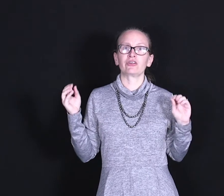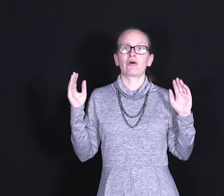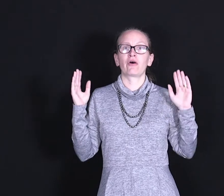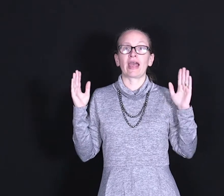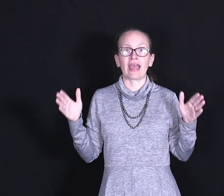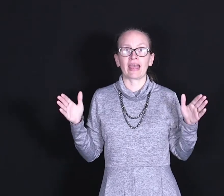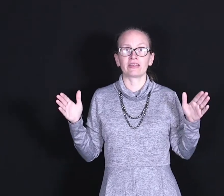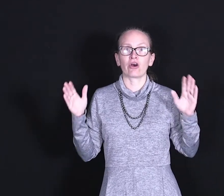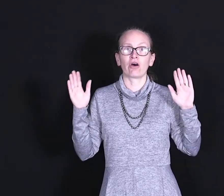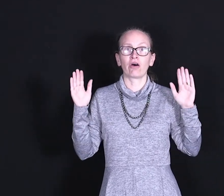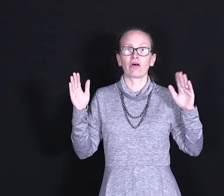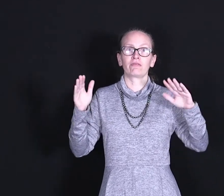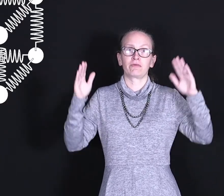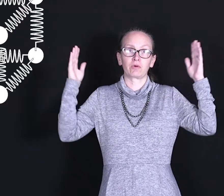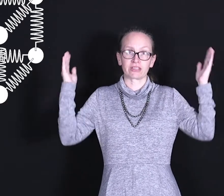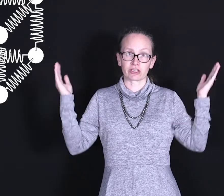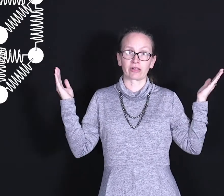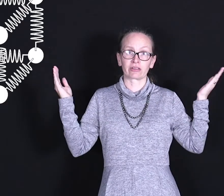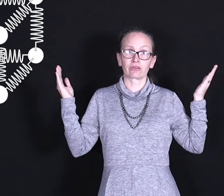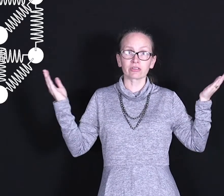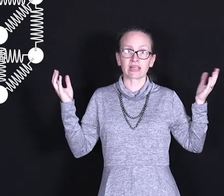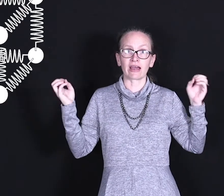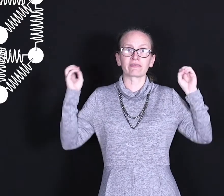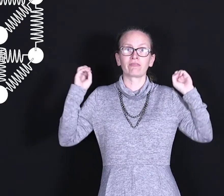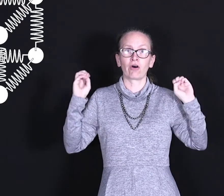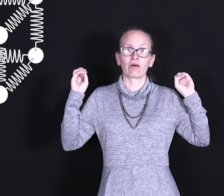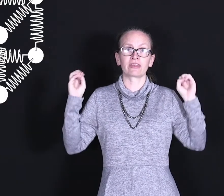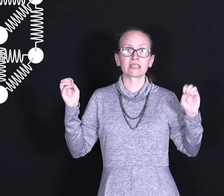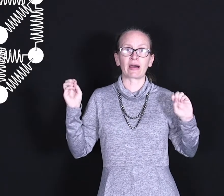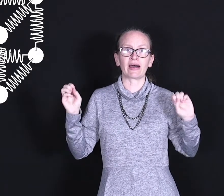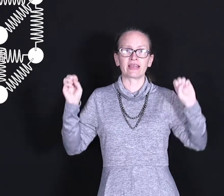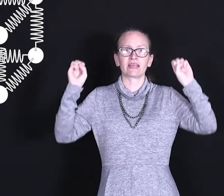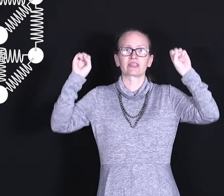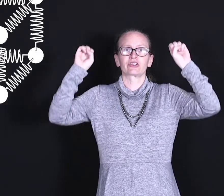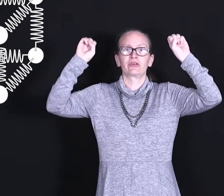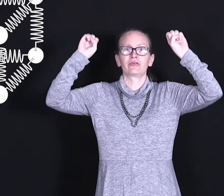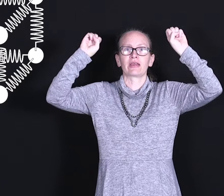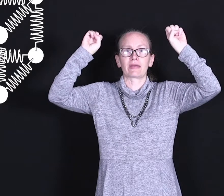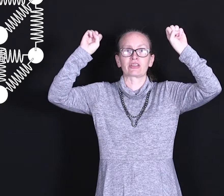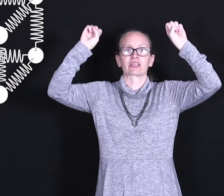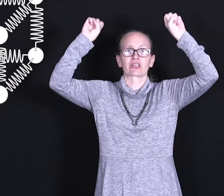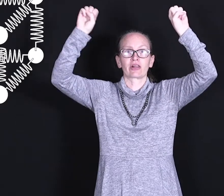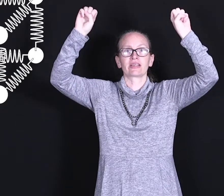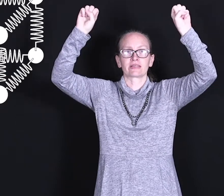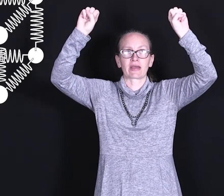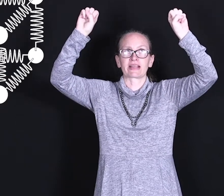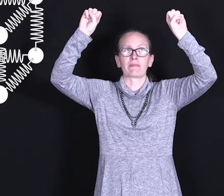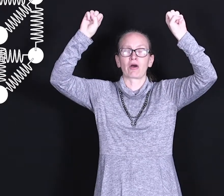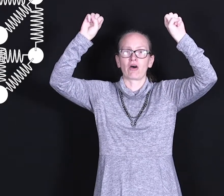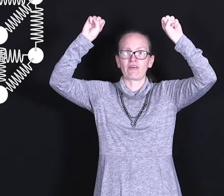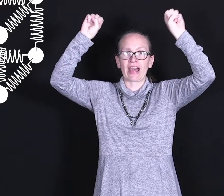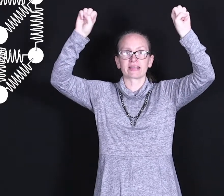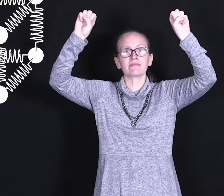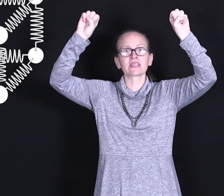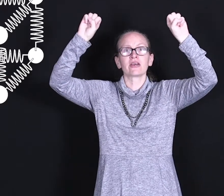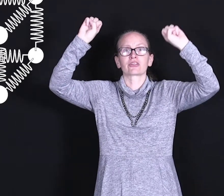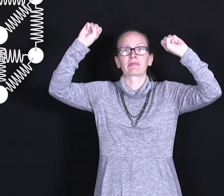your head of what a solid looks like for this part is to imagine a solid is made up of atoms. So we